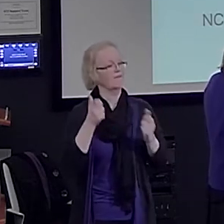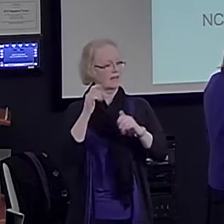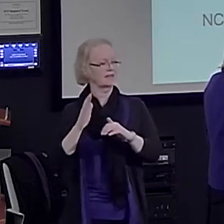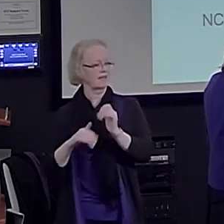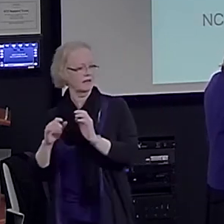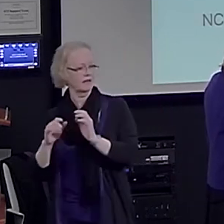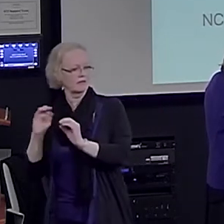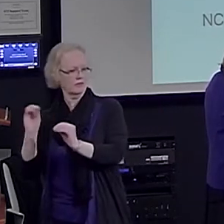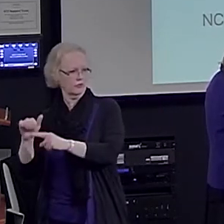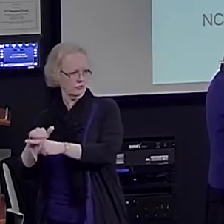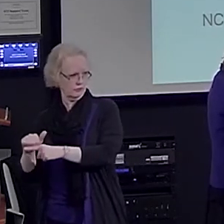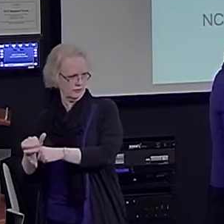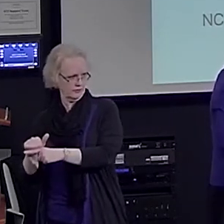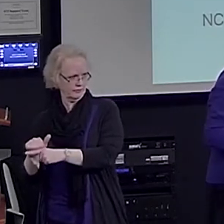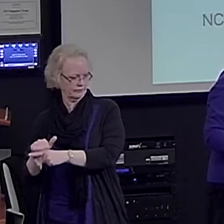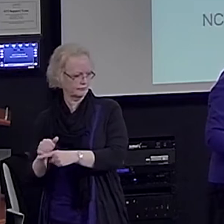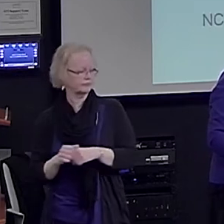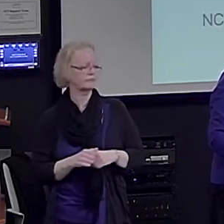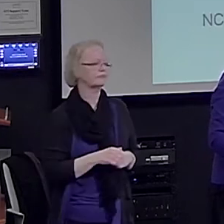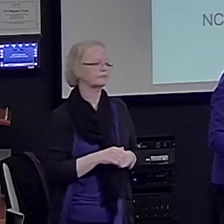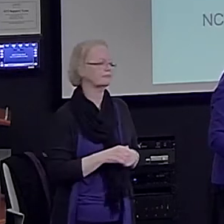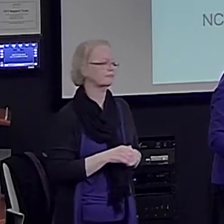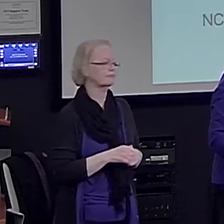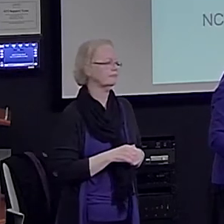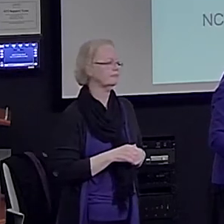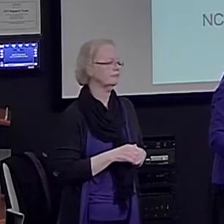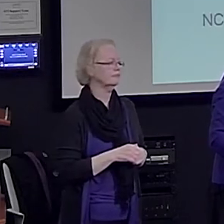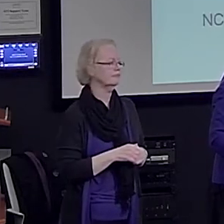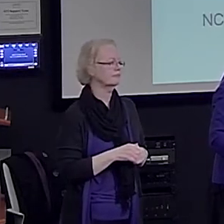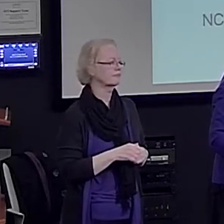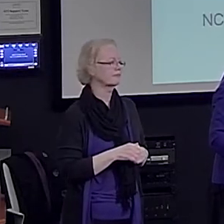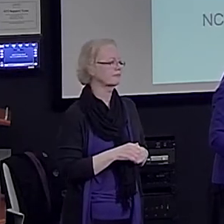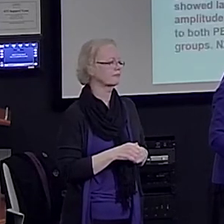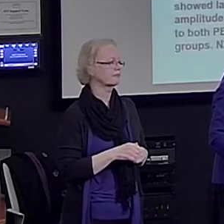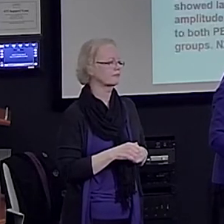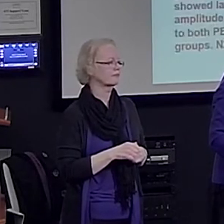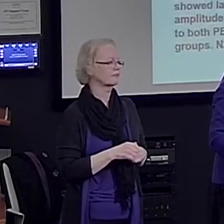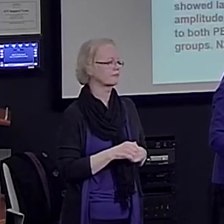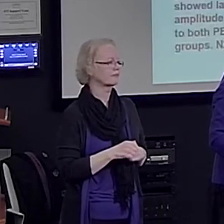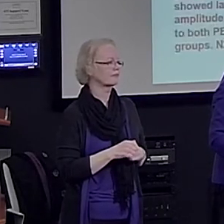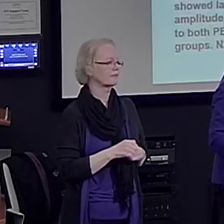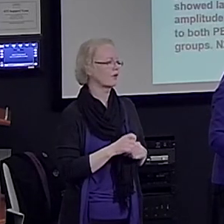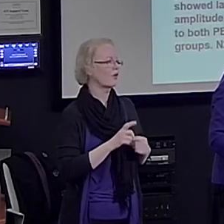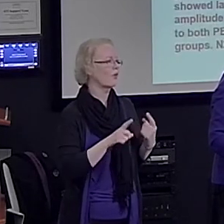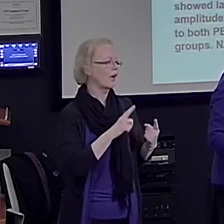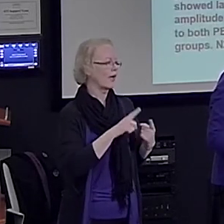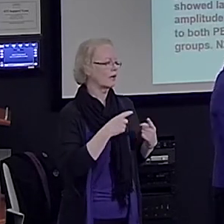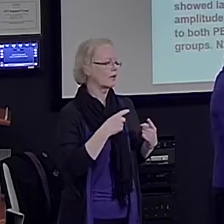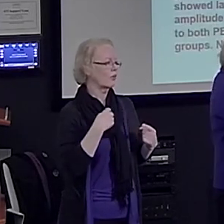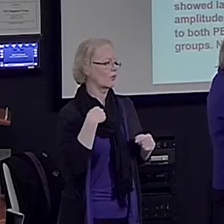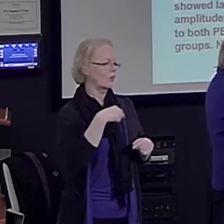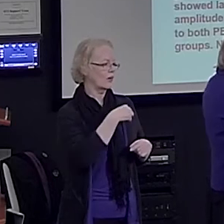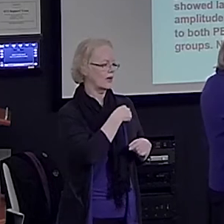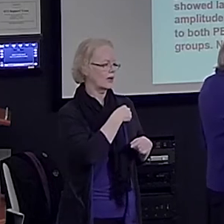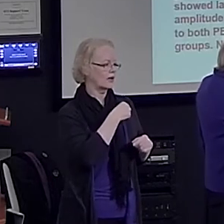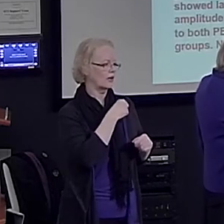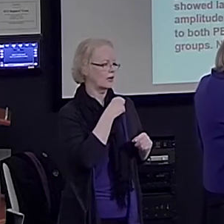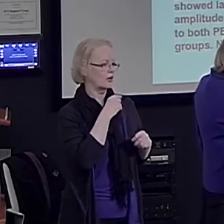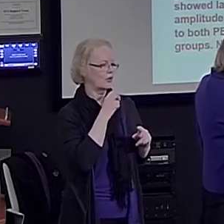faster than the naives and when we looked at